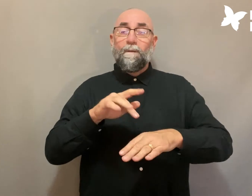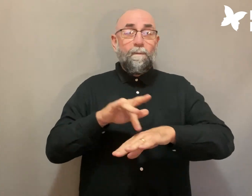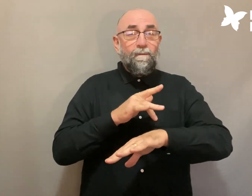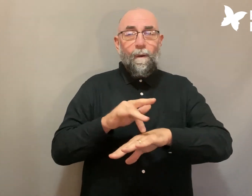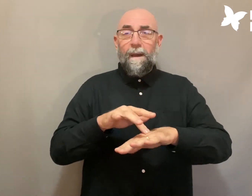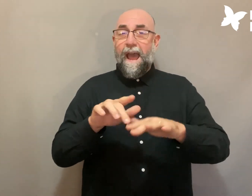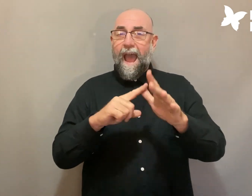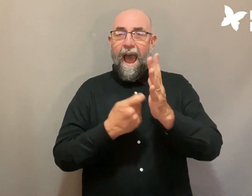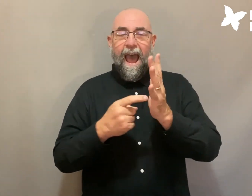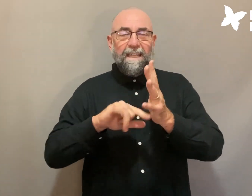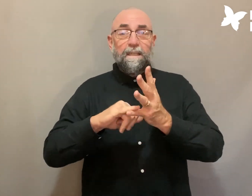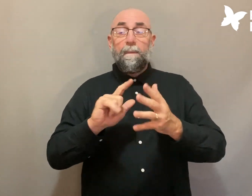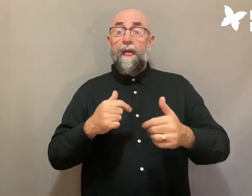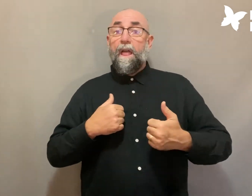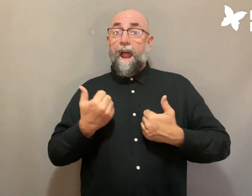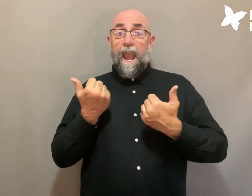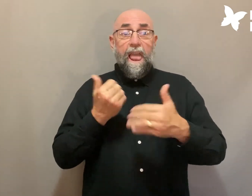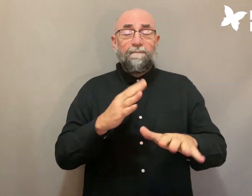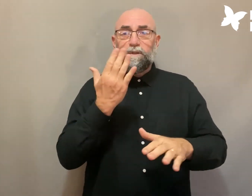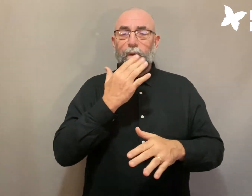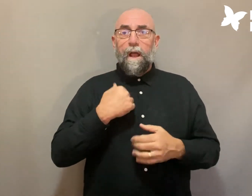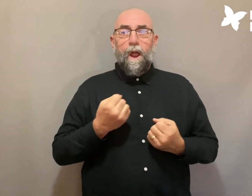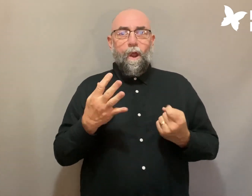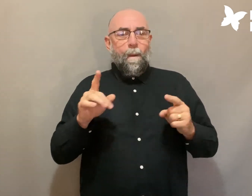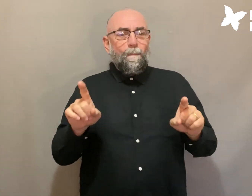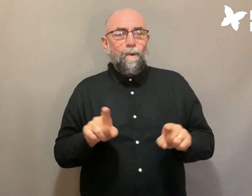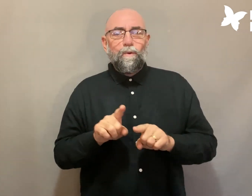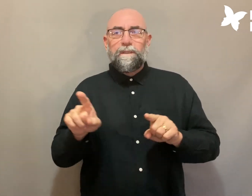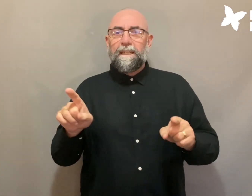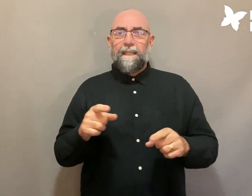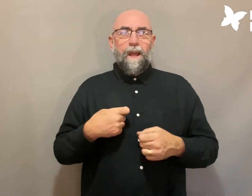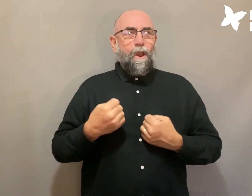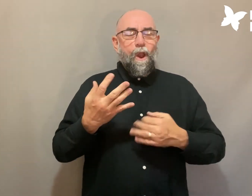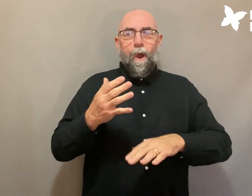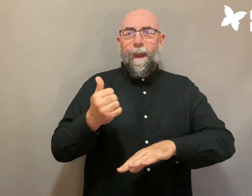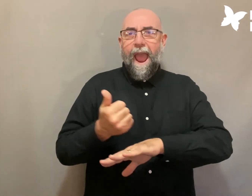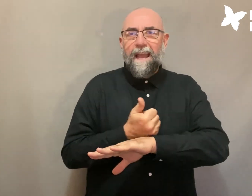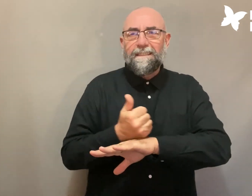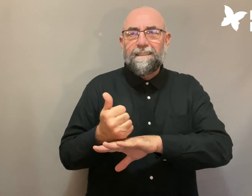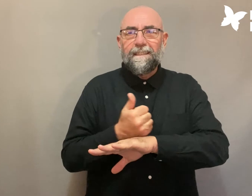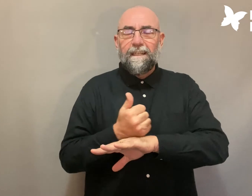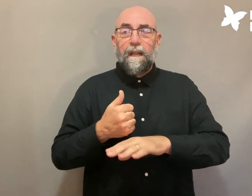music classes, I didn't have acting classes. I had no reason to get up in the morning.